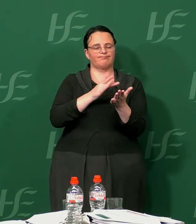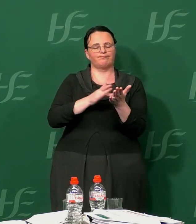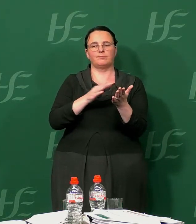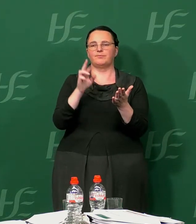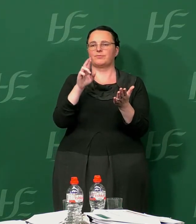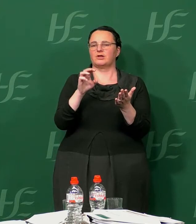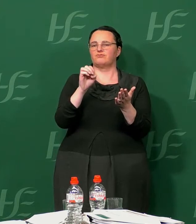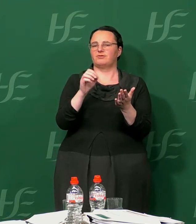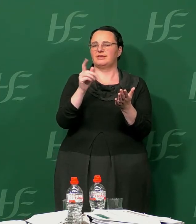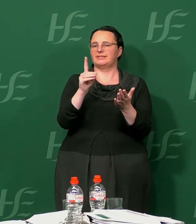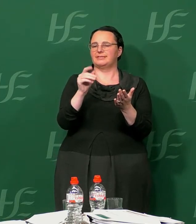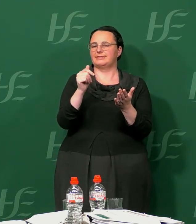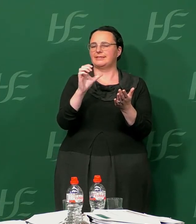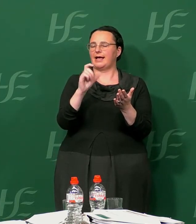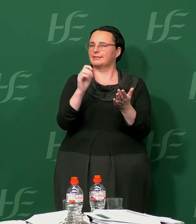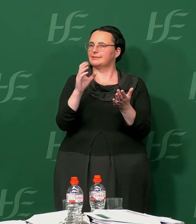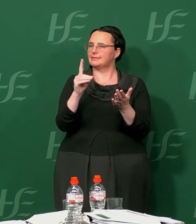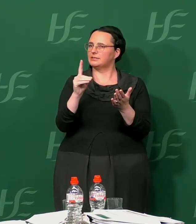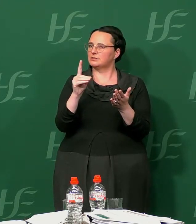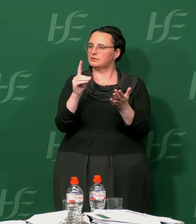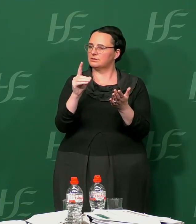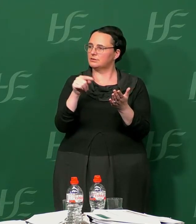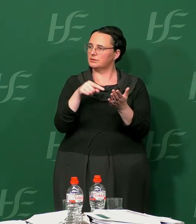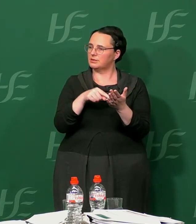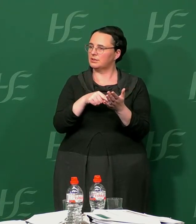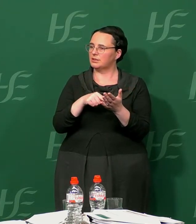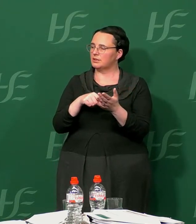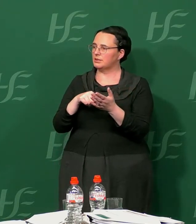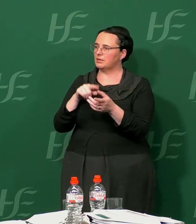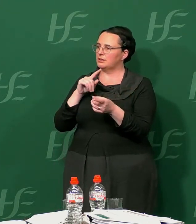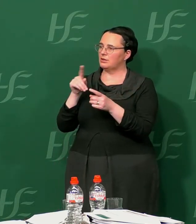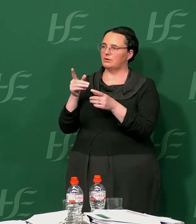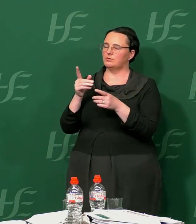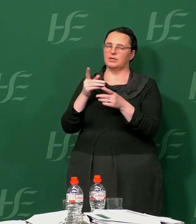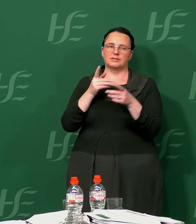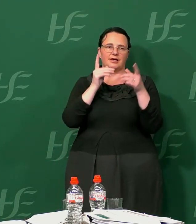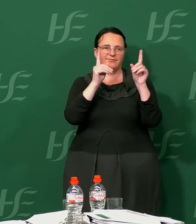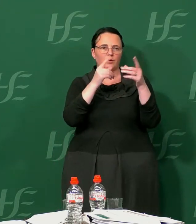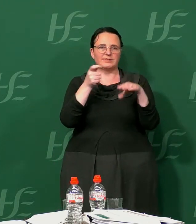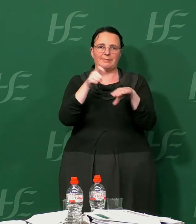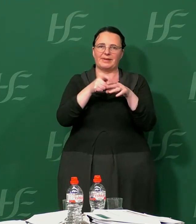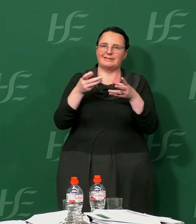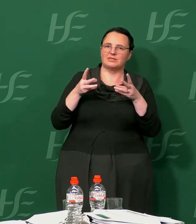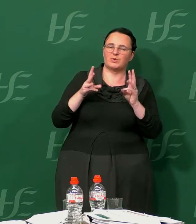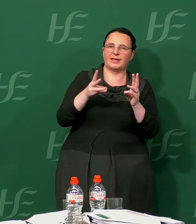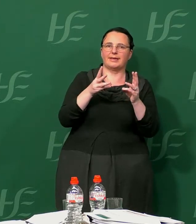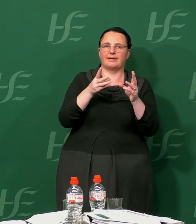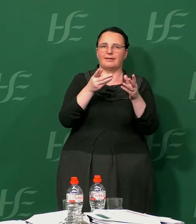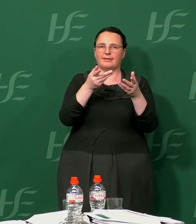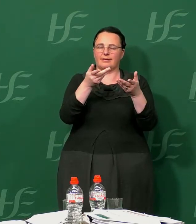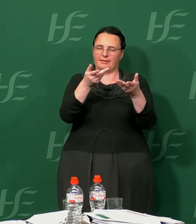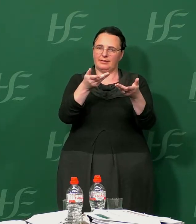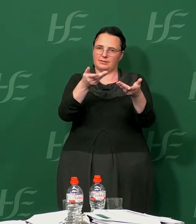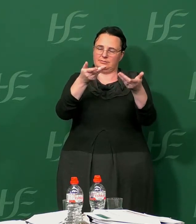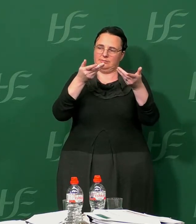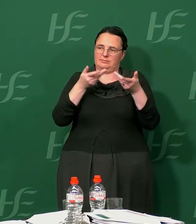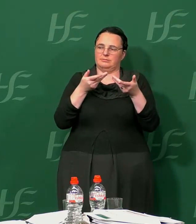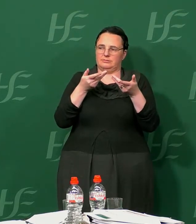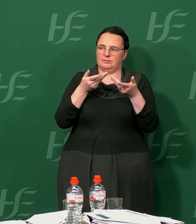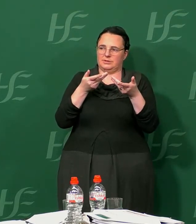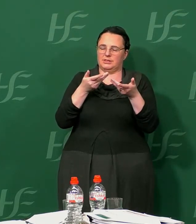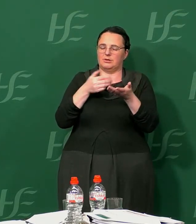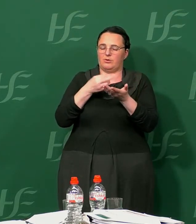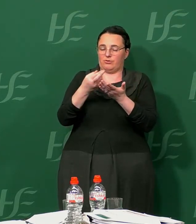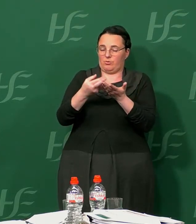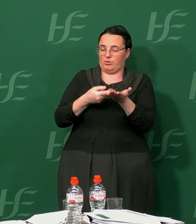Help you overcome some of those issues though? We're taking our own advice on it in terms of what's the best way to do that. And ultimately, what we have there